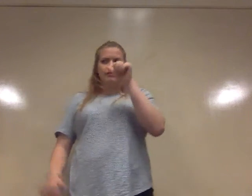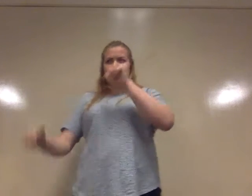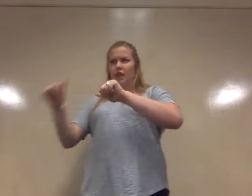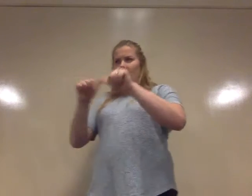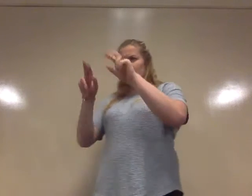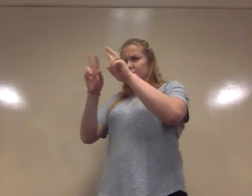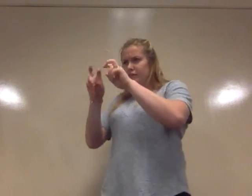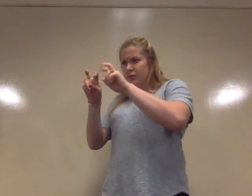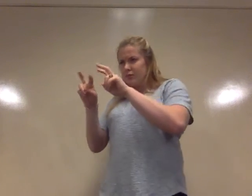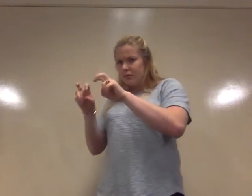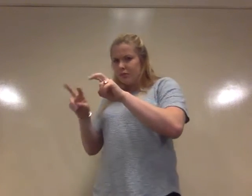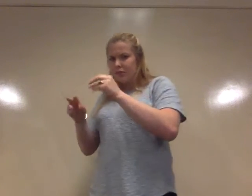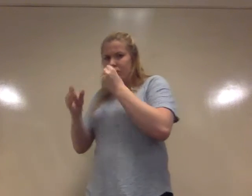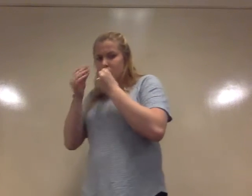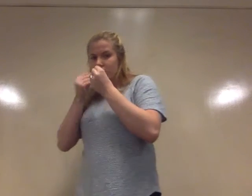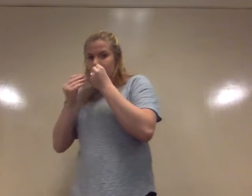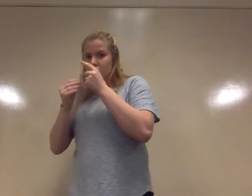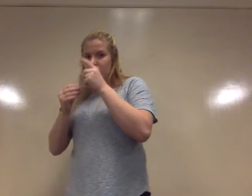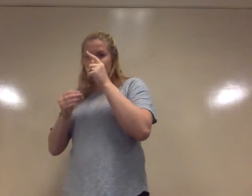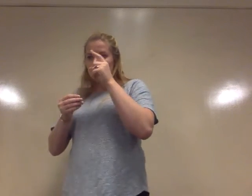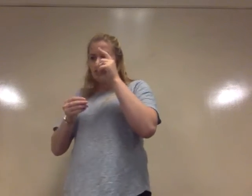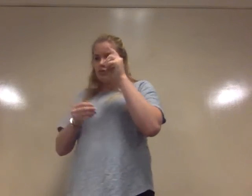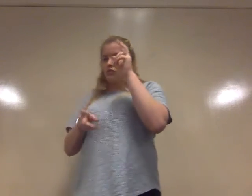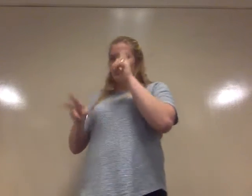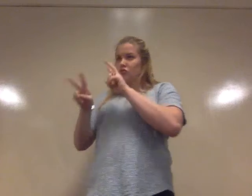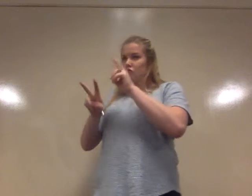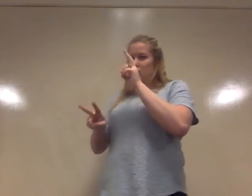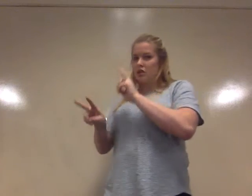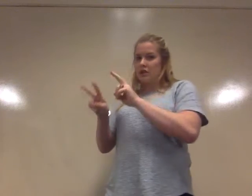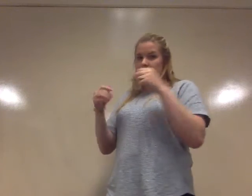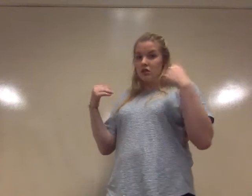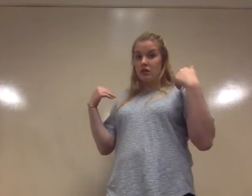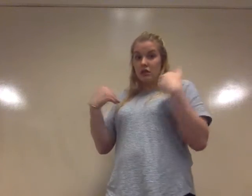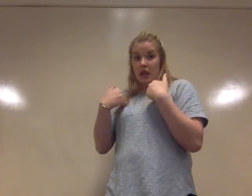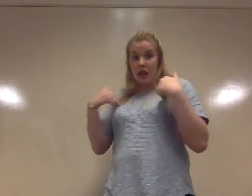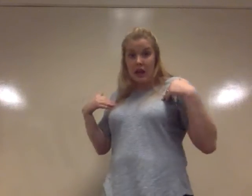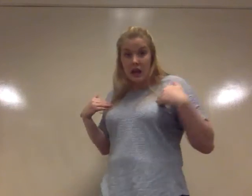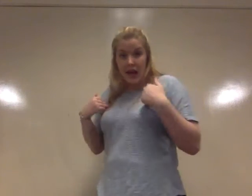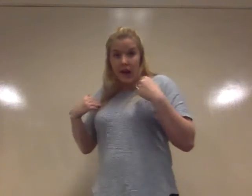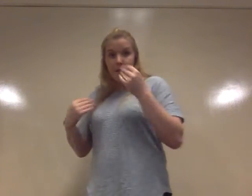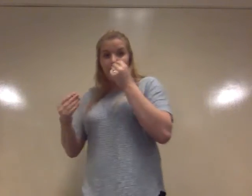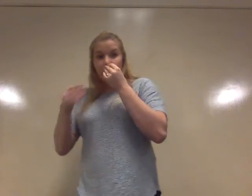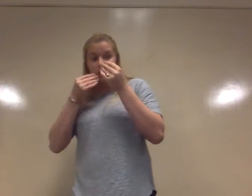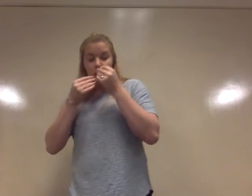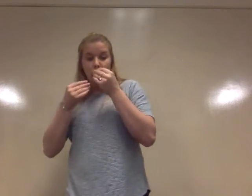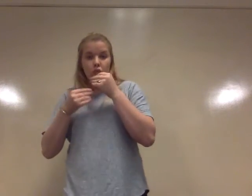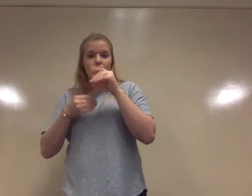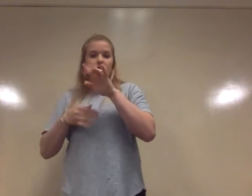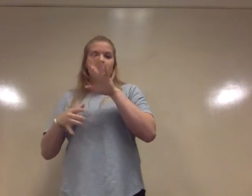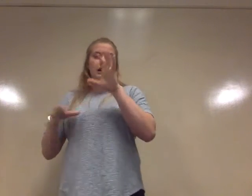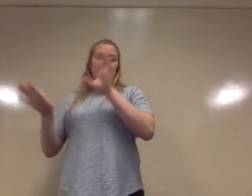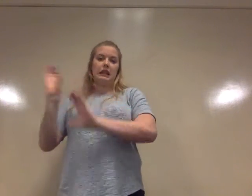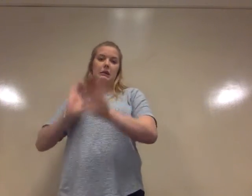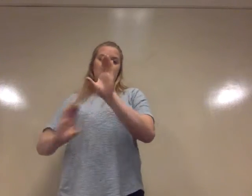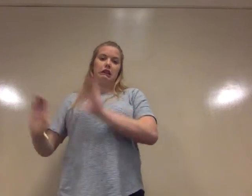country. His research was on animal nutrition and biochemistry. But it was focused more on feeding animals for